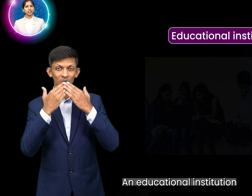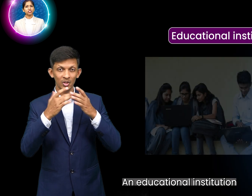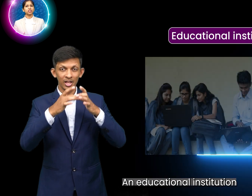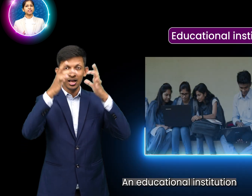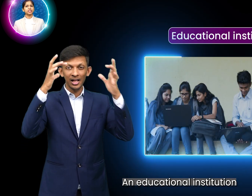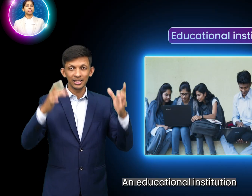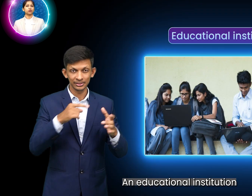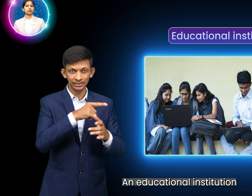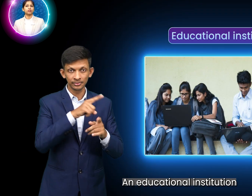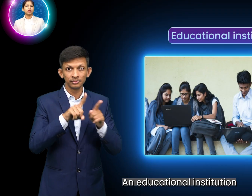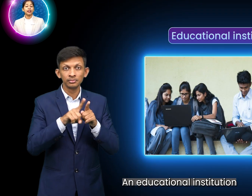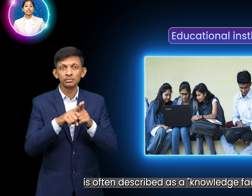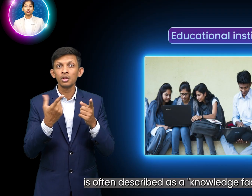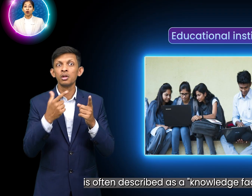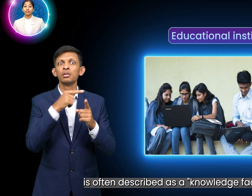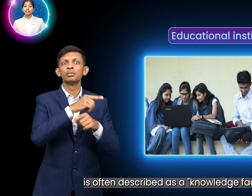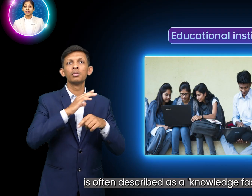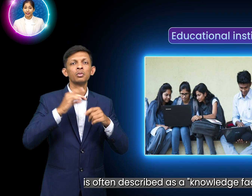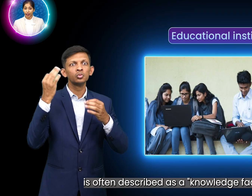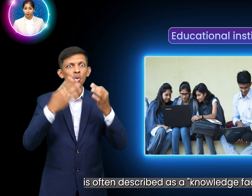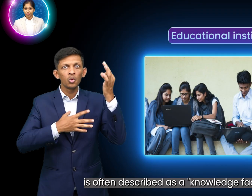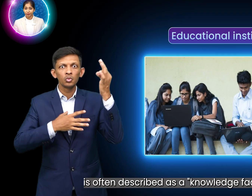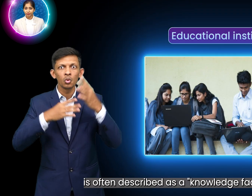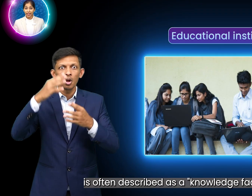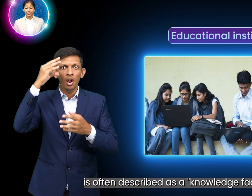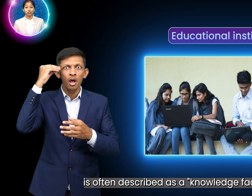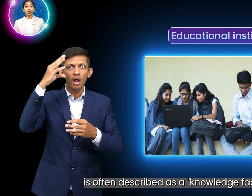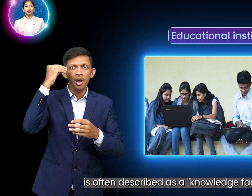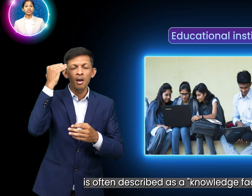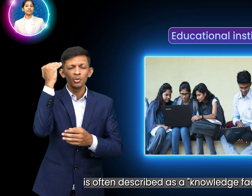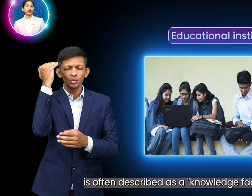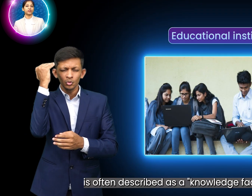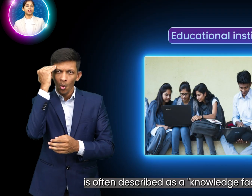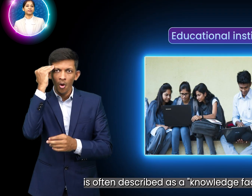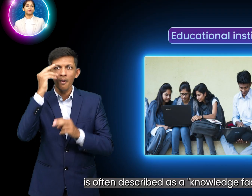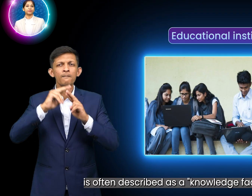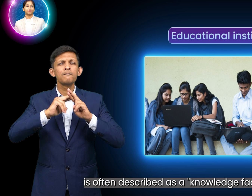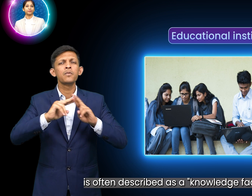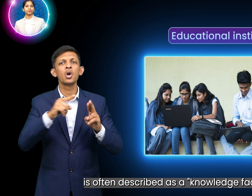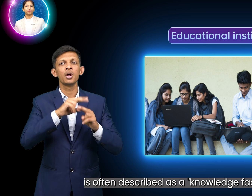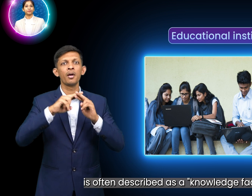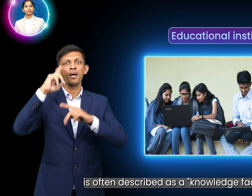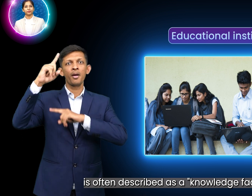An educational institution is often described as a knowledge factory,